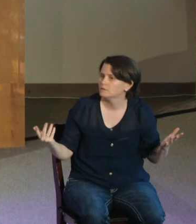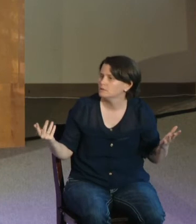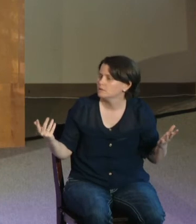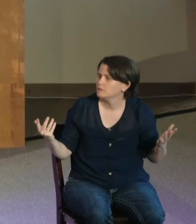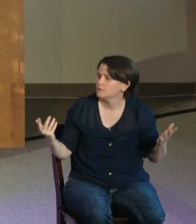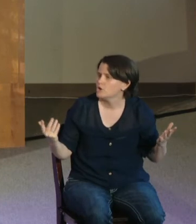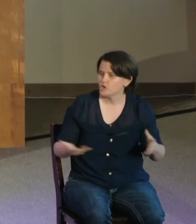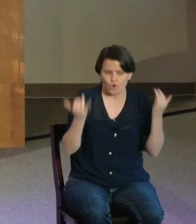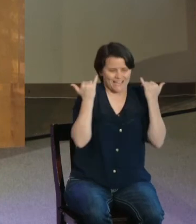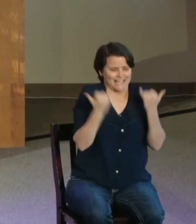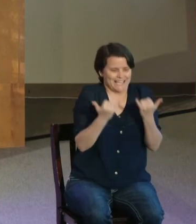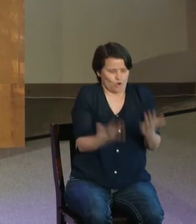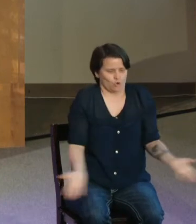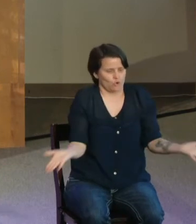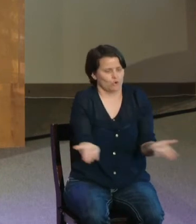You are here.